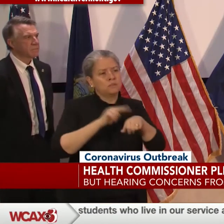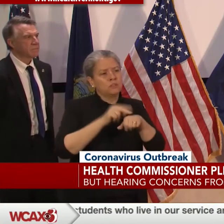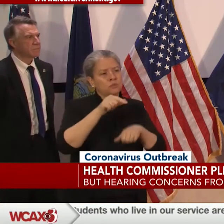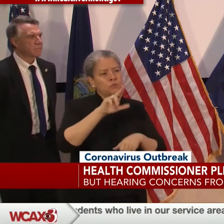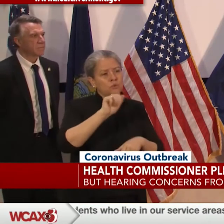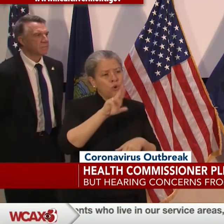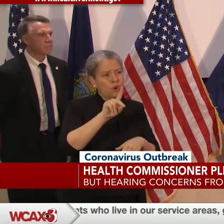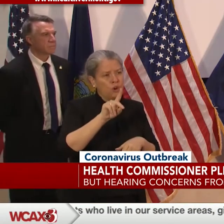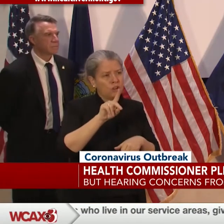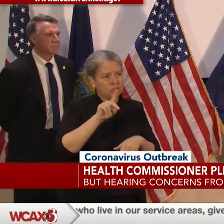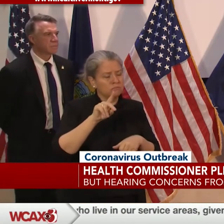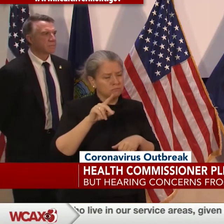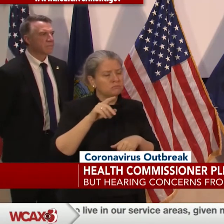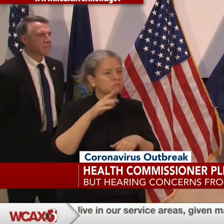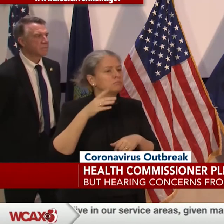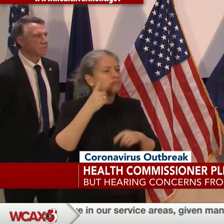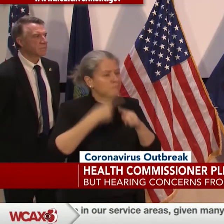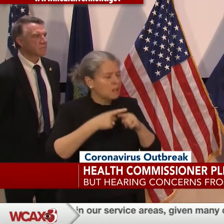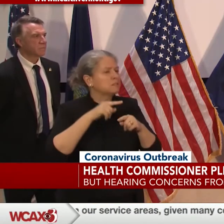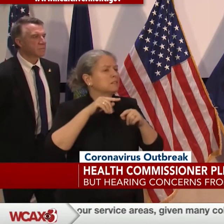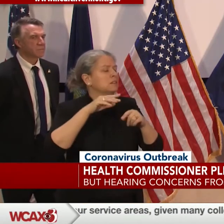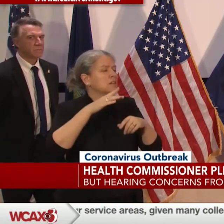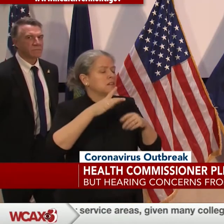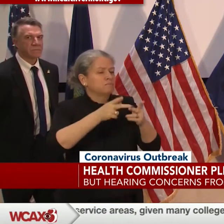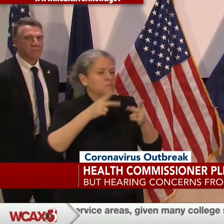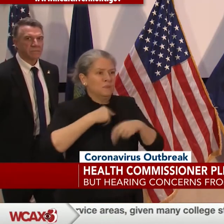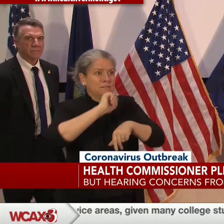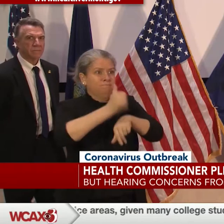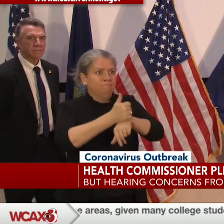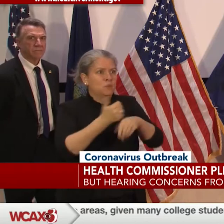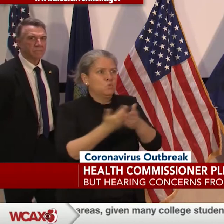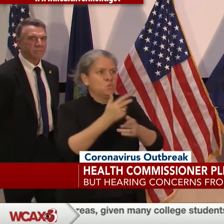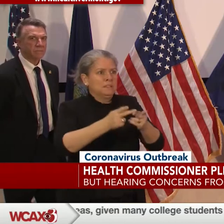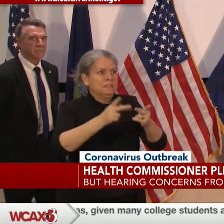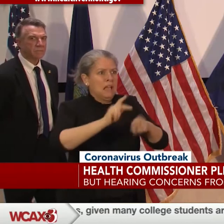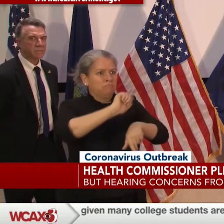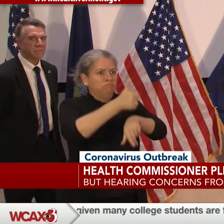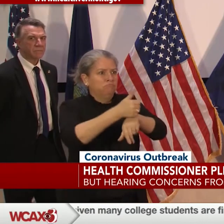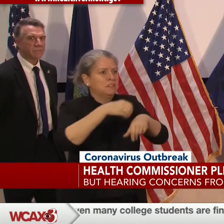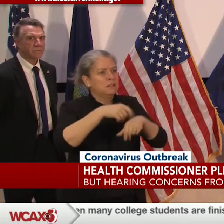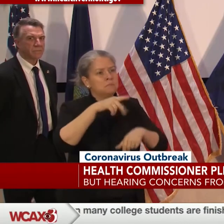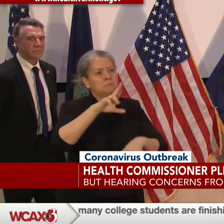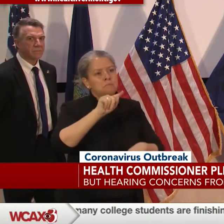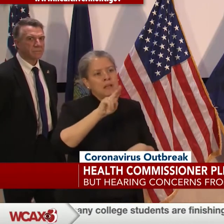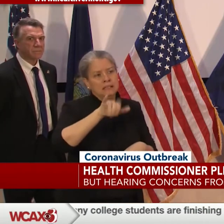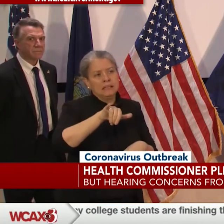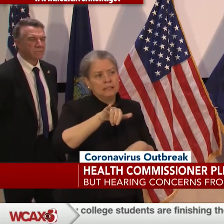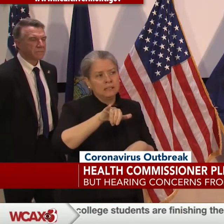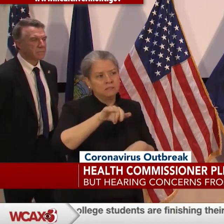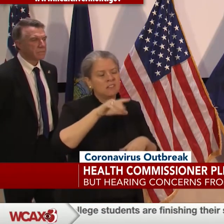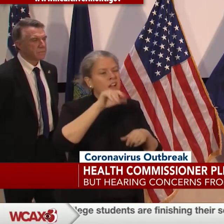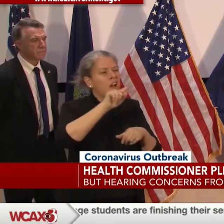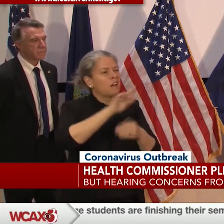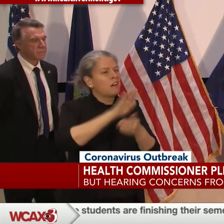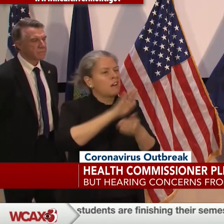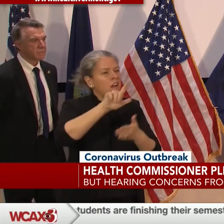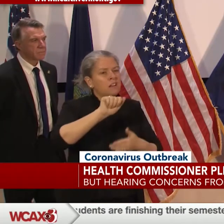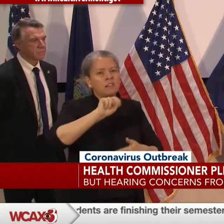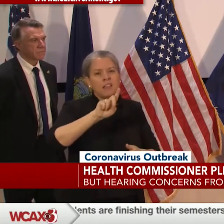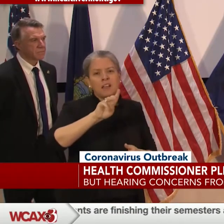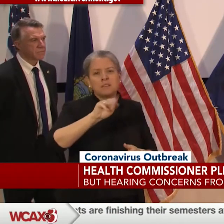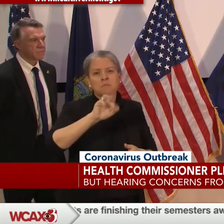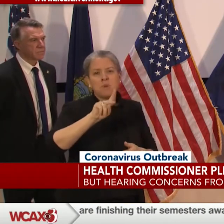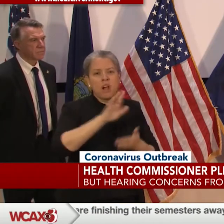additional COVID-19 patient test site at Landmark College in Putney was successfully stood up. This site will